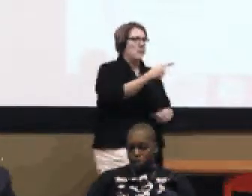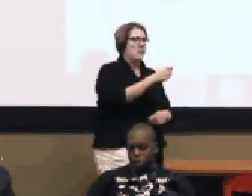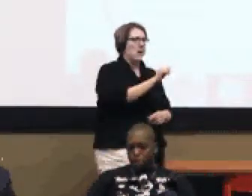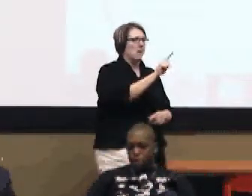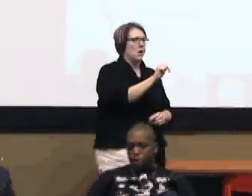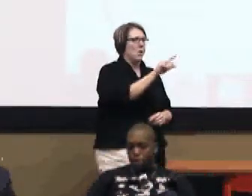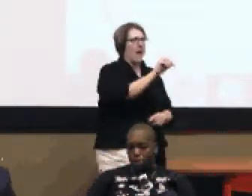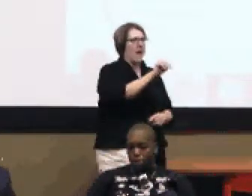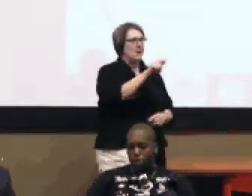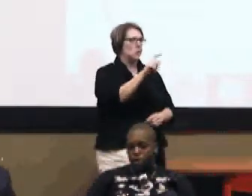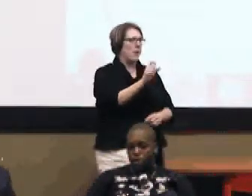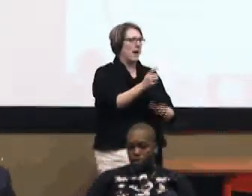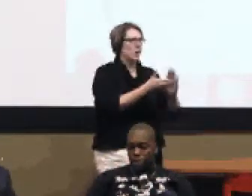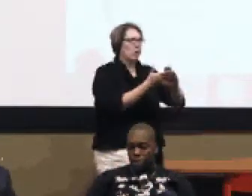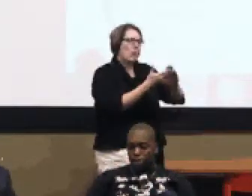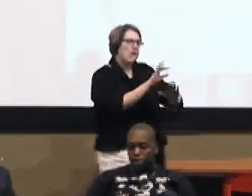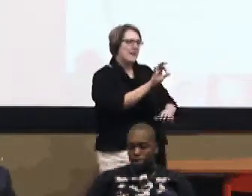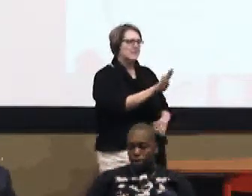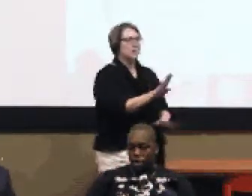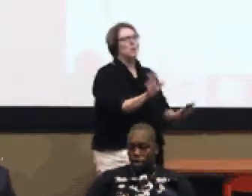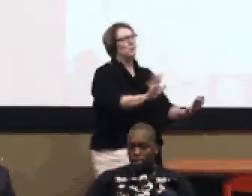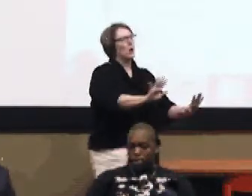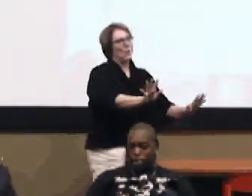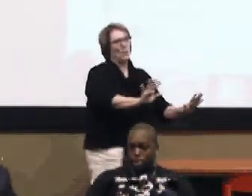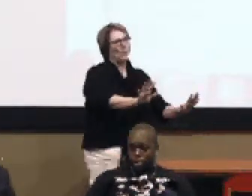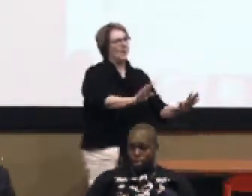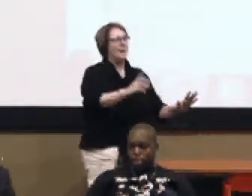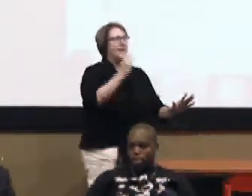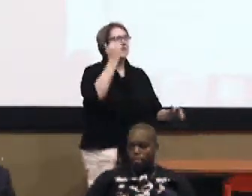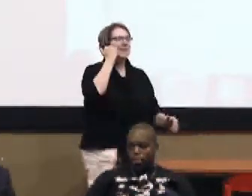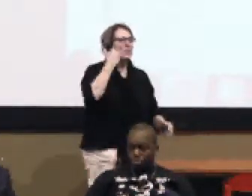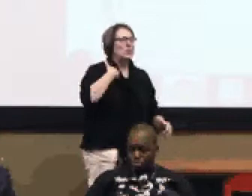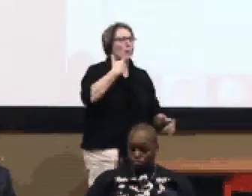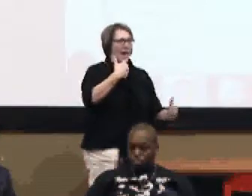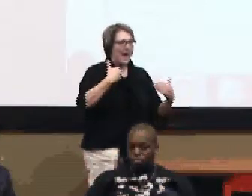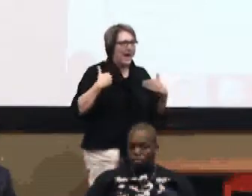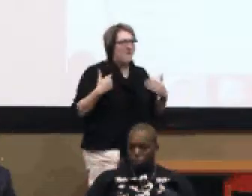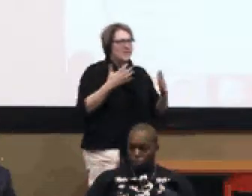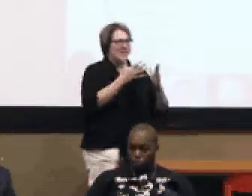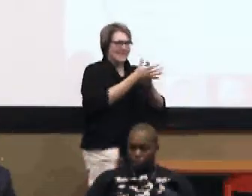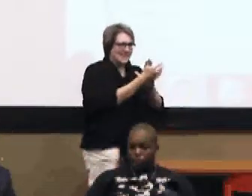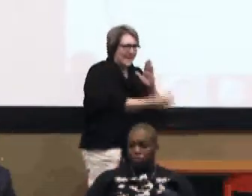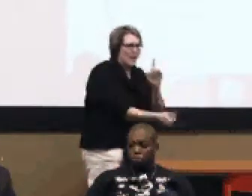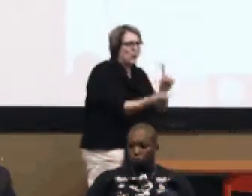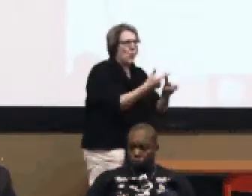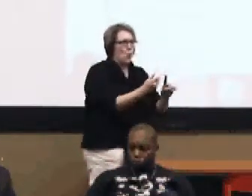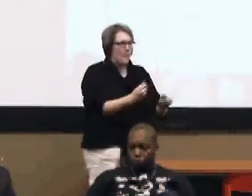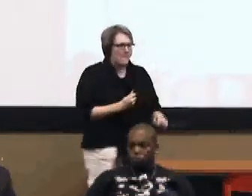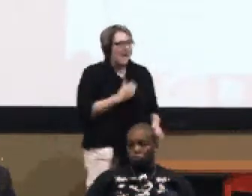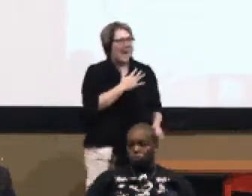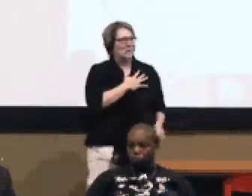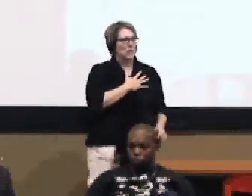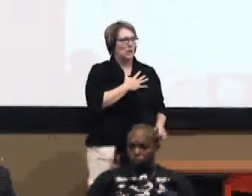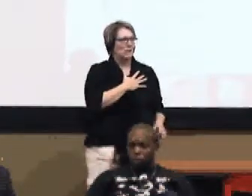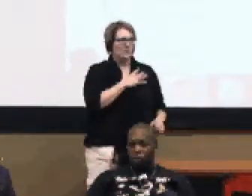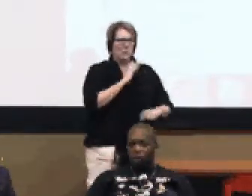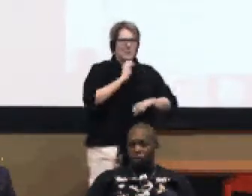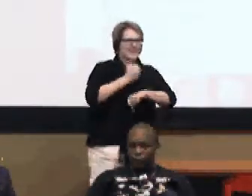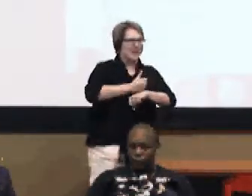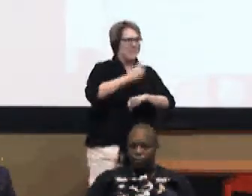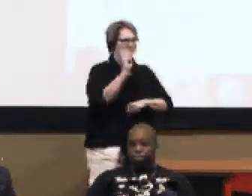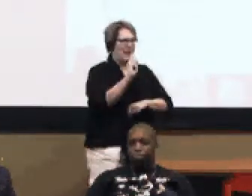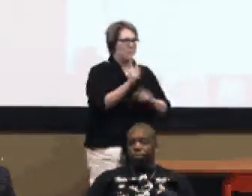I could run Facebook. Like no, like if you have the skill and the passion, you're going to do it wherever you are. And so I